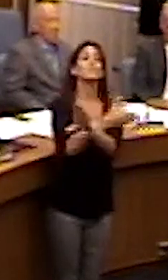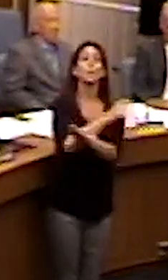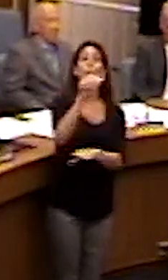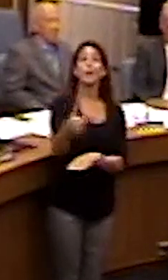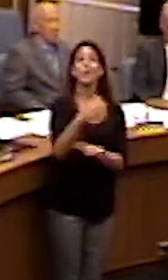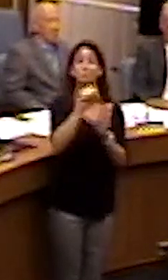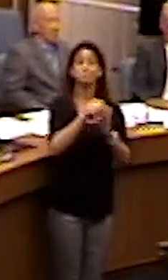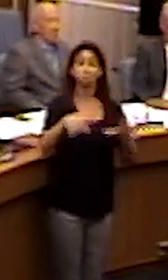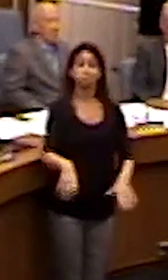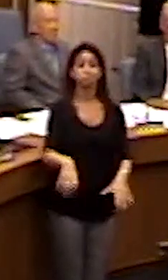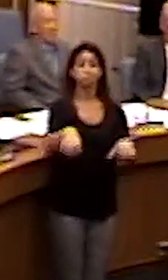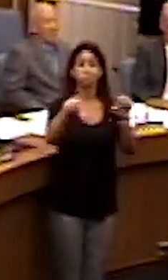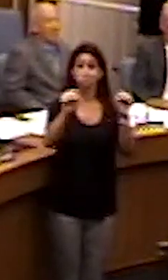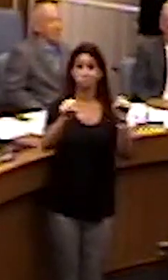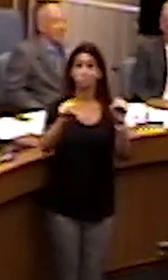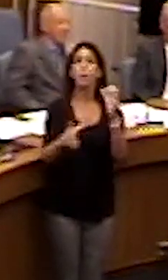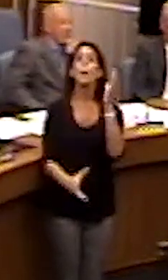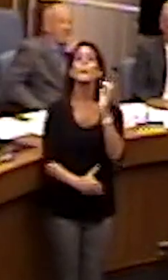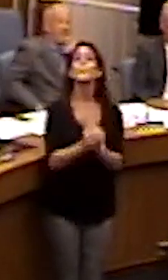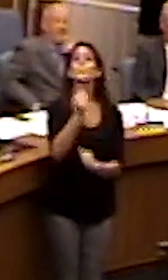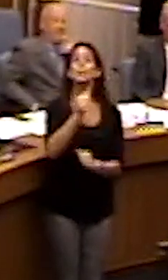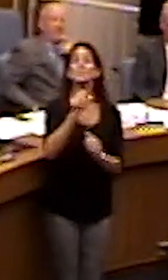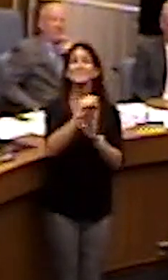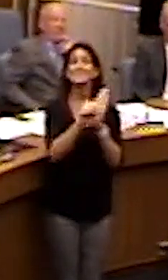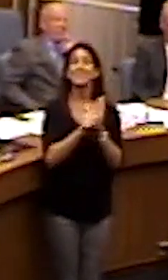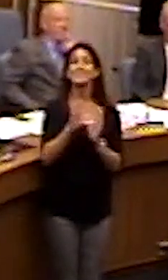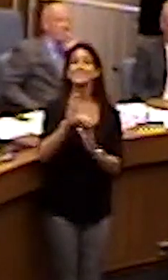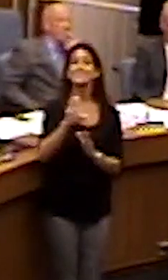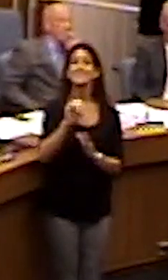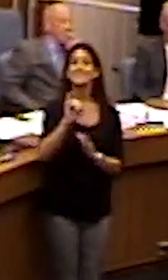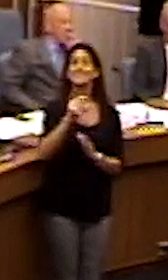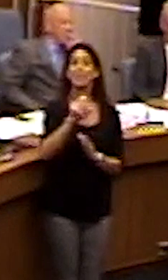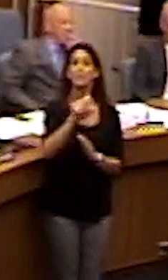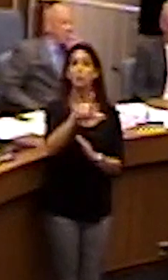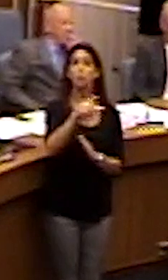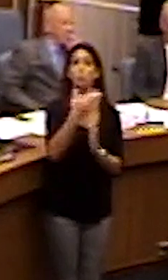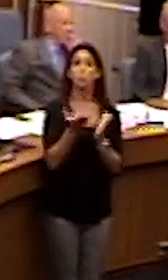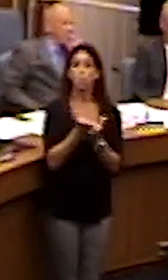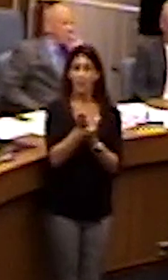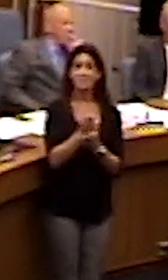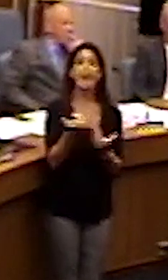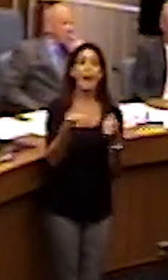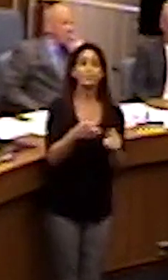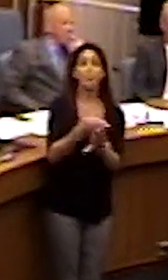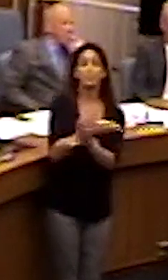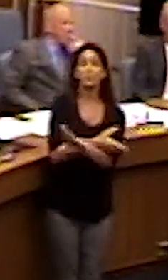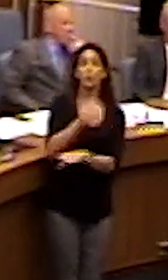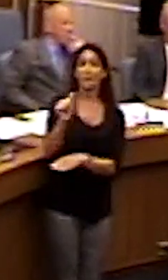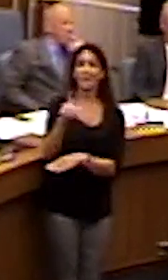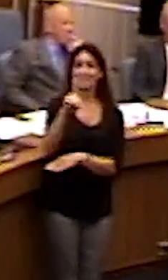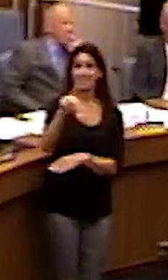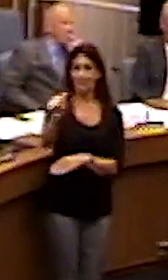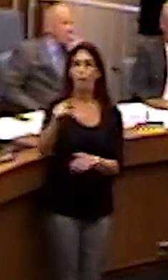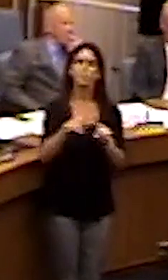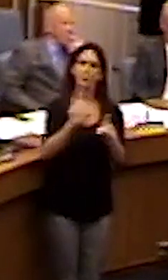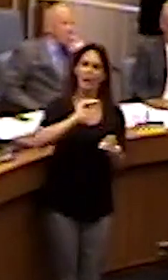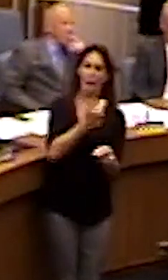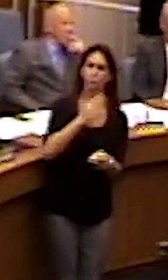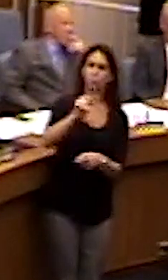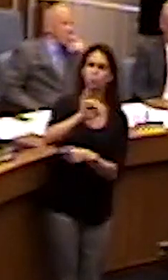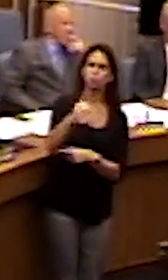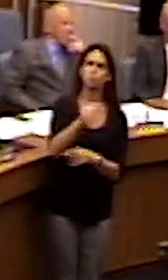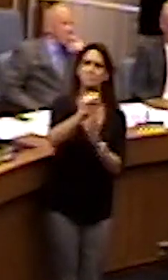it. Most state civil rights laws came before our federal ADA. But our Jersey state